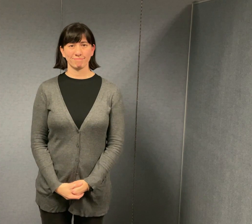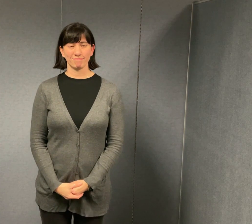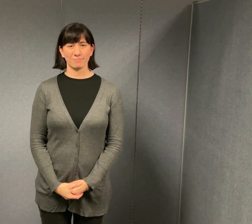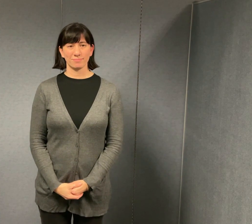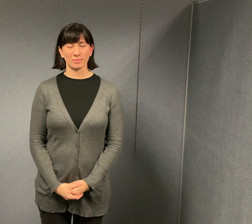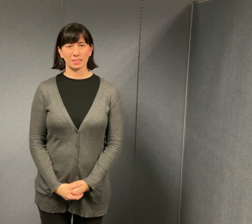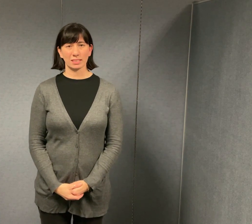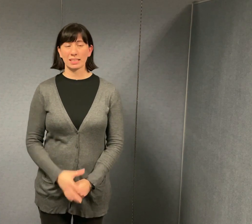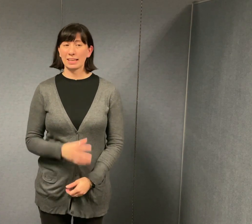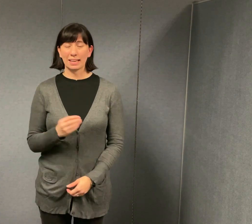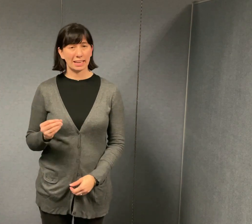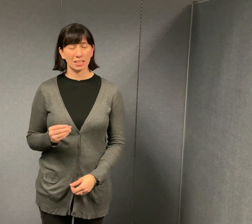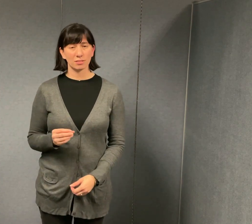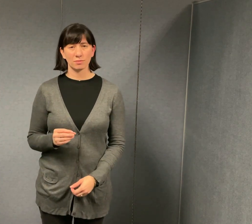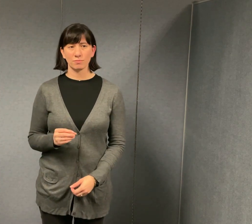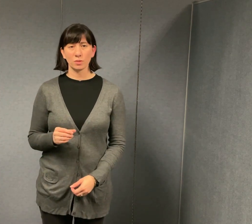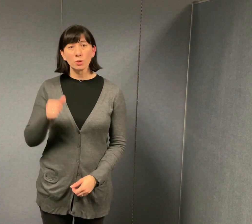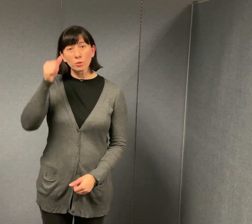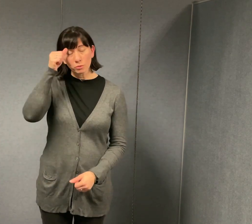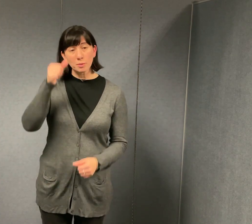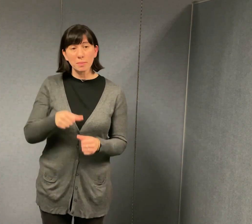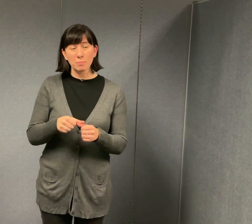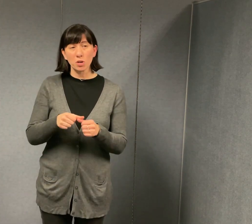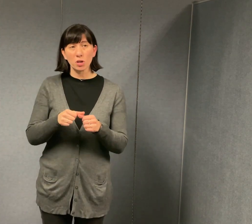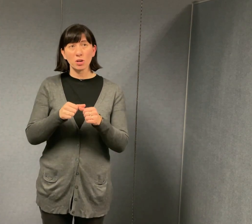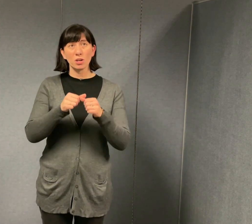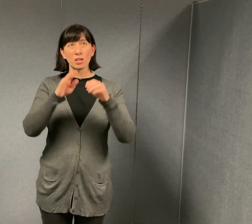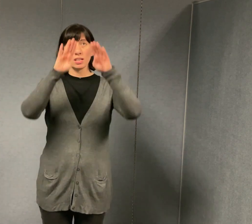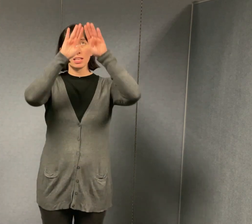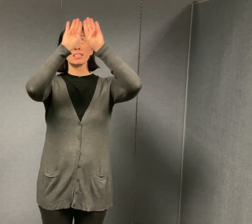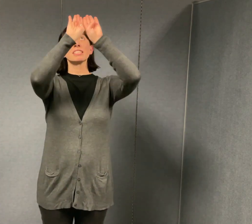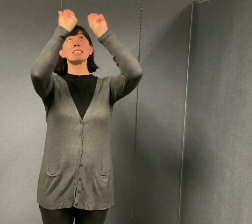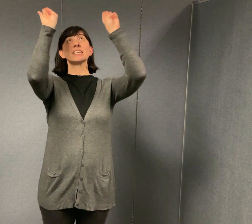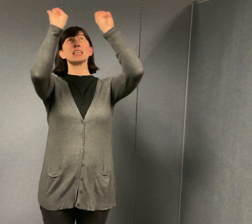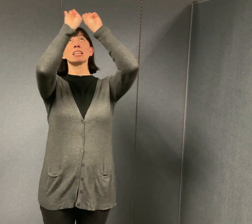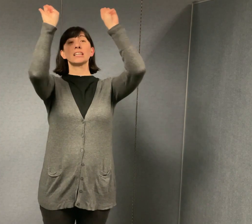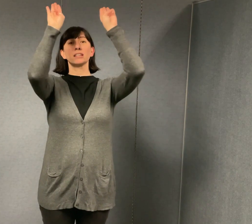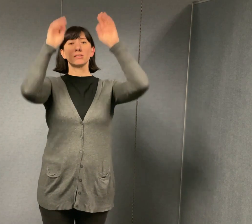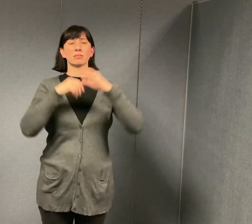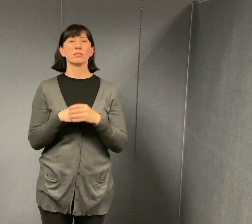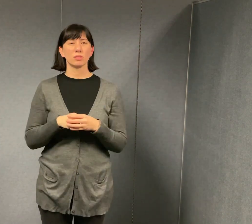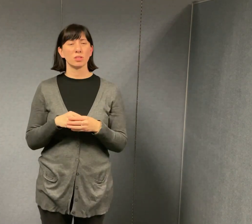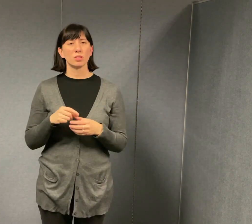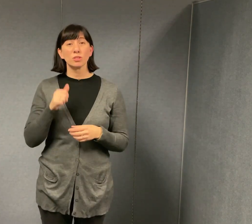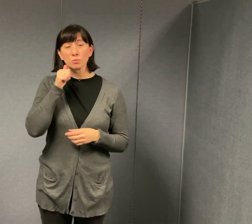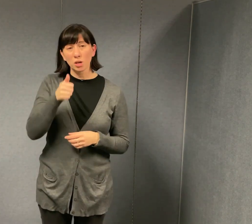And we don't want to forget the ceiling of the shed, so tomorrow we'll also find out how much the roof will